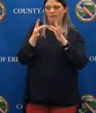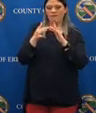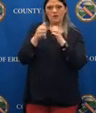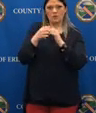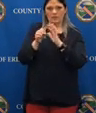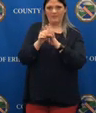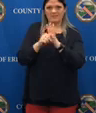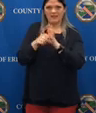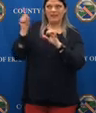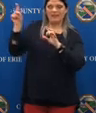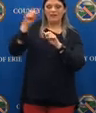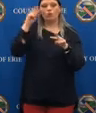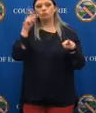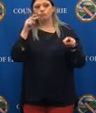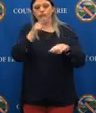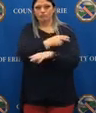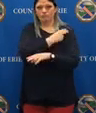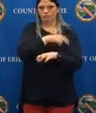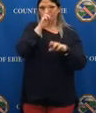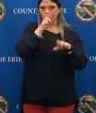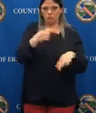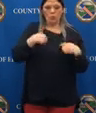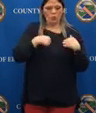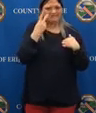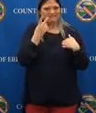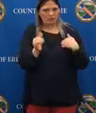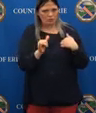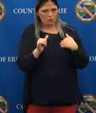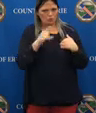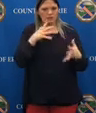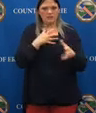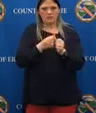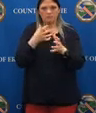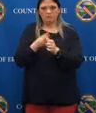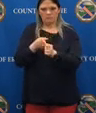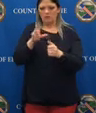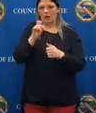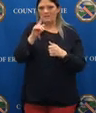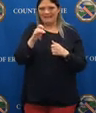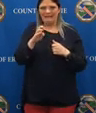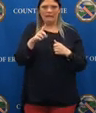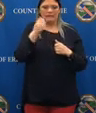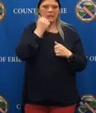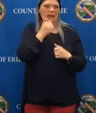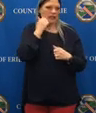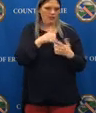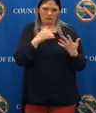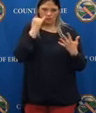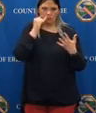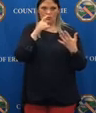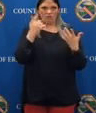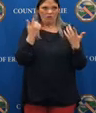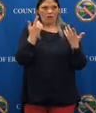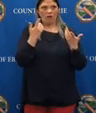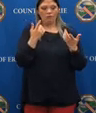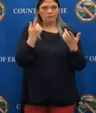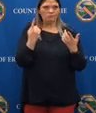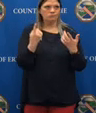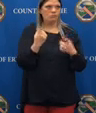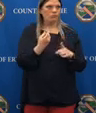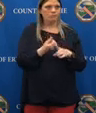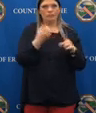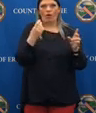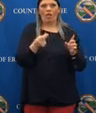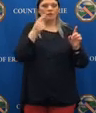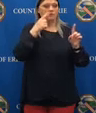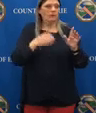They see the hospitalization report. We see it as well. It's updated daily. So if there was a spike upwards, I know we'd